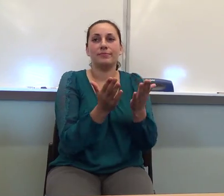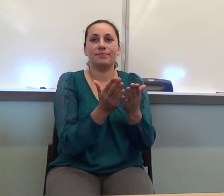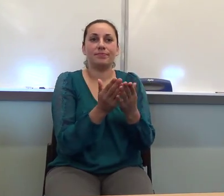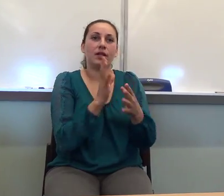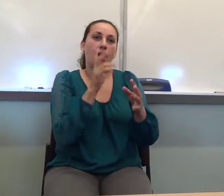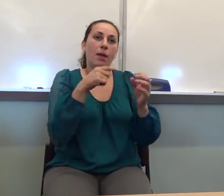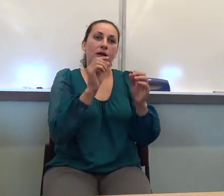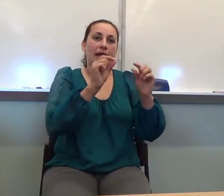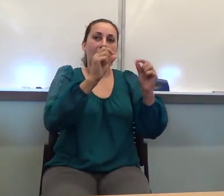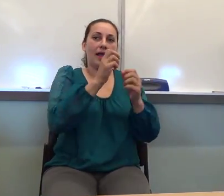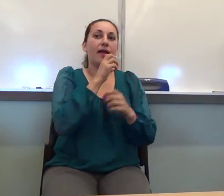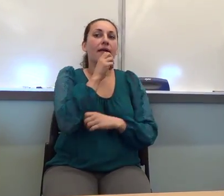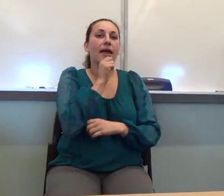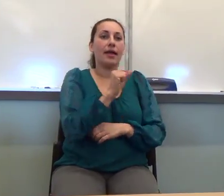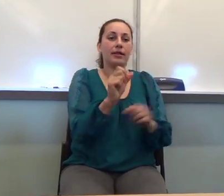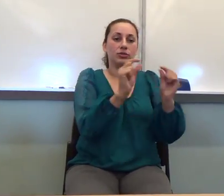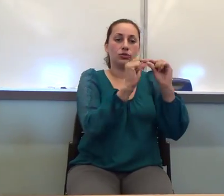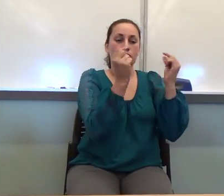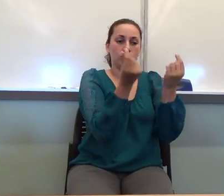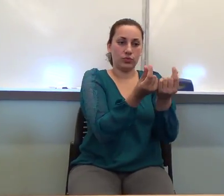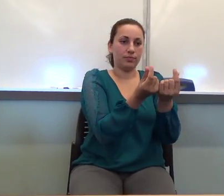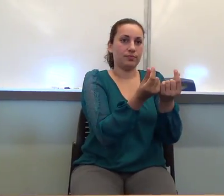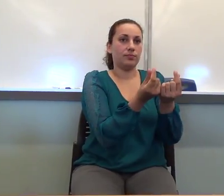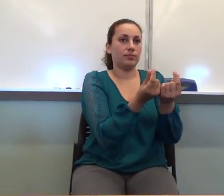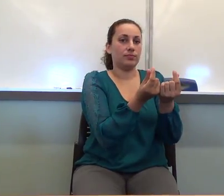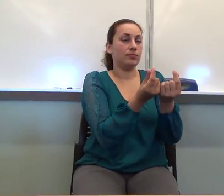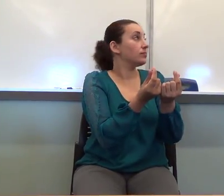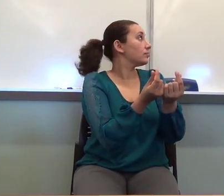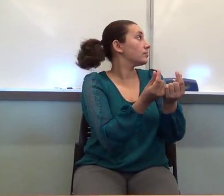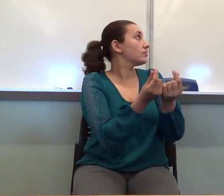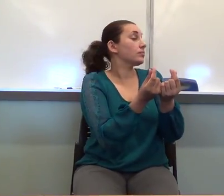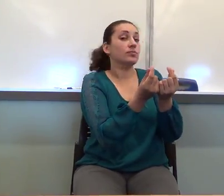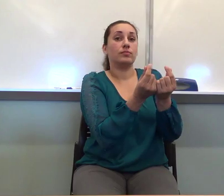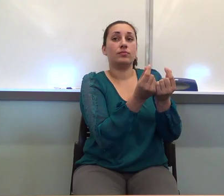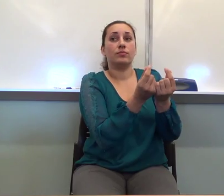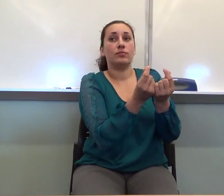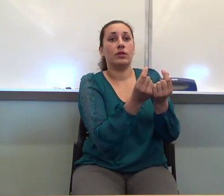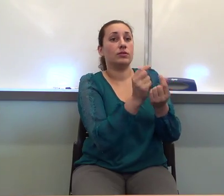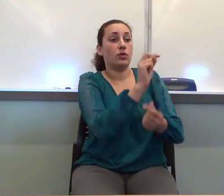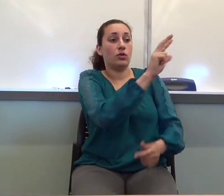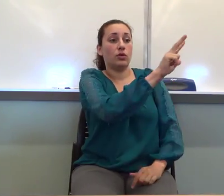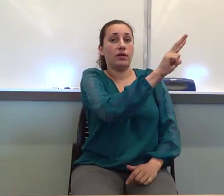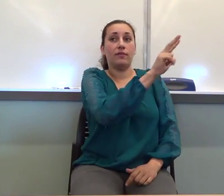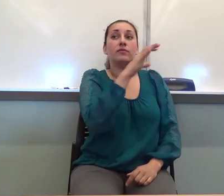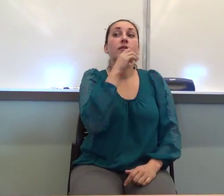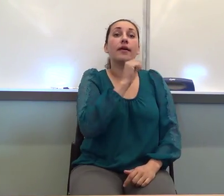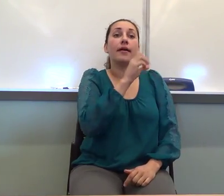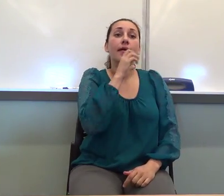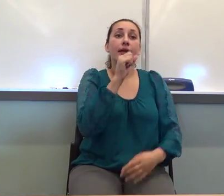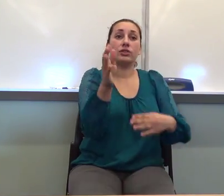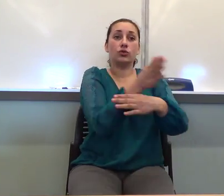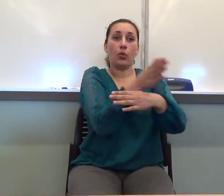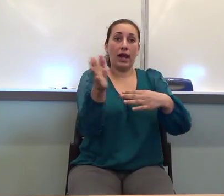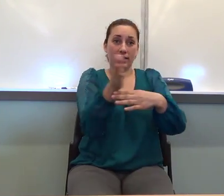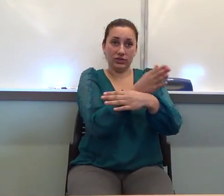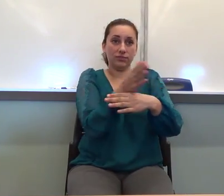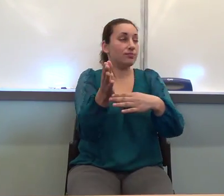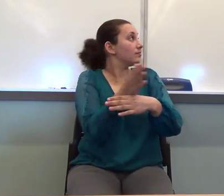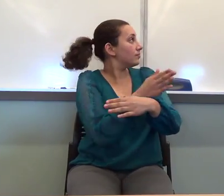Okay, so on the top, we're going to have the 35 to 44, and on the bottom, we're going to have the